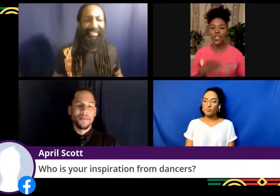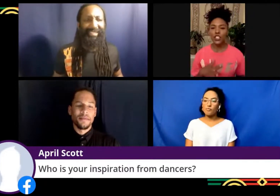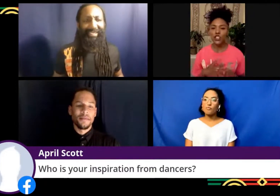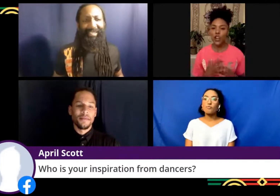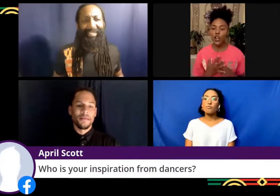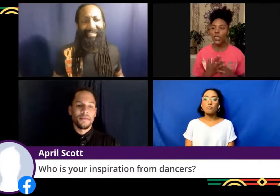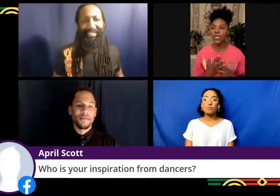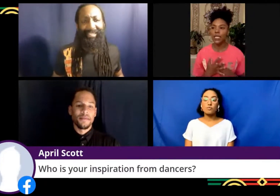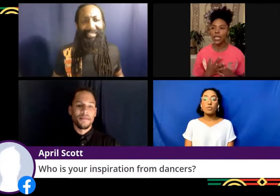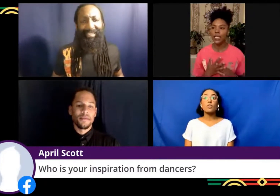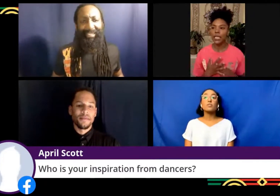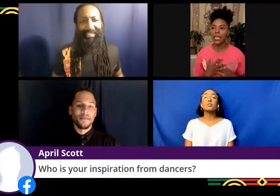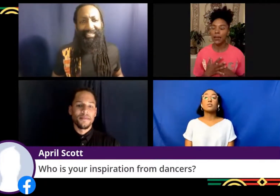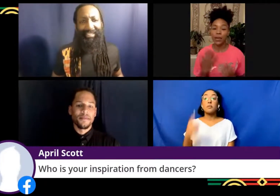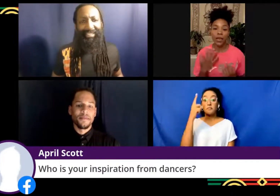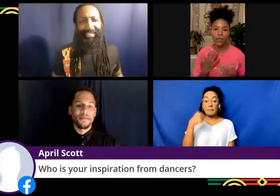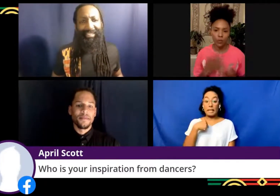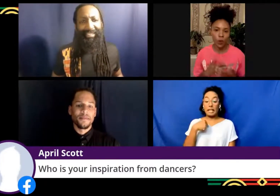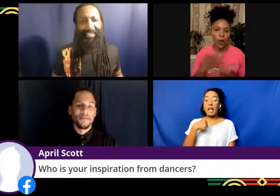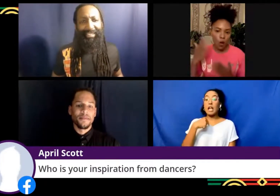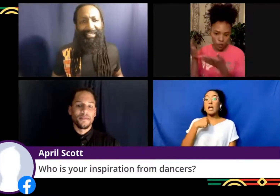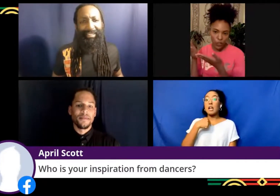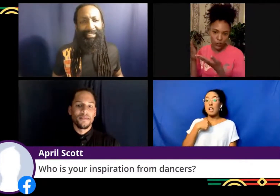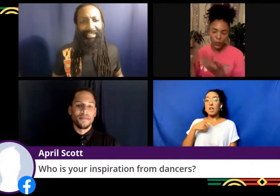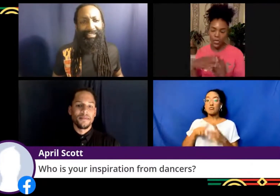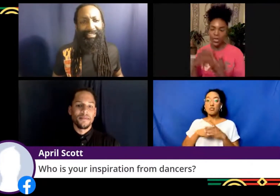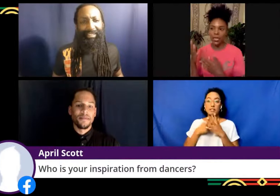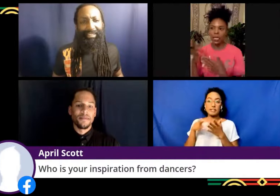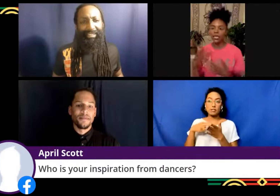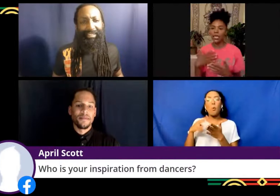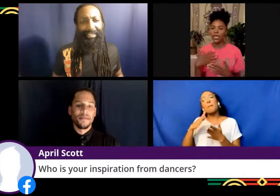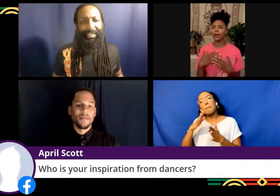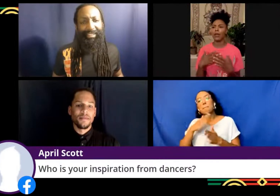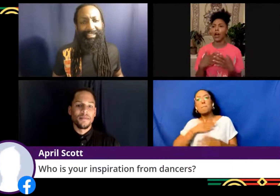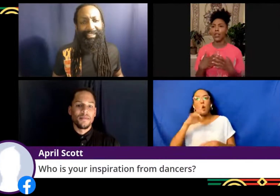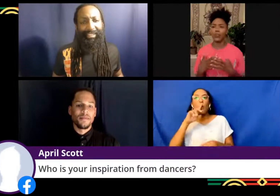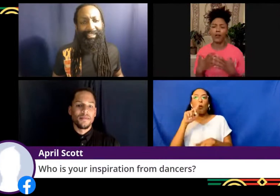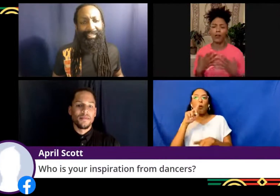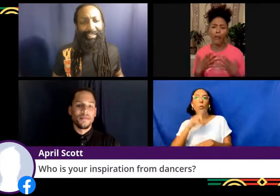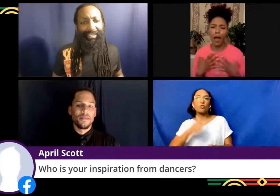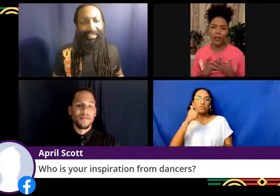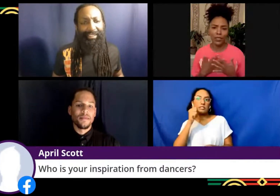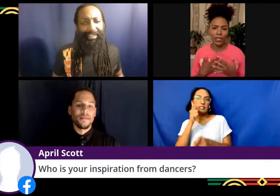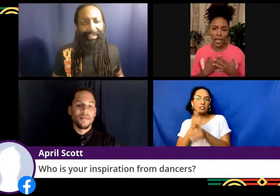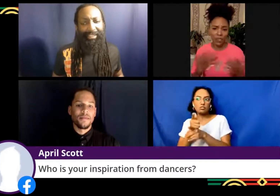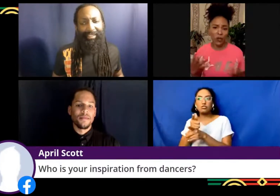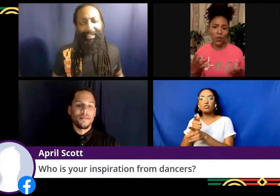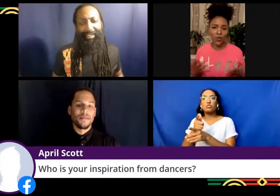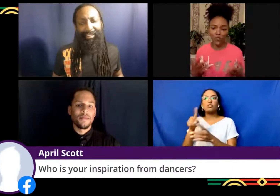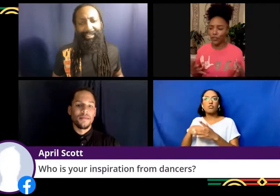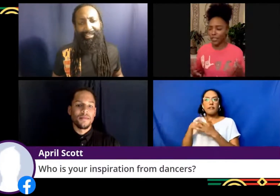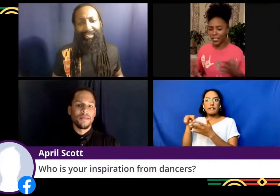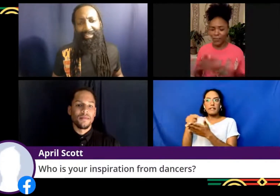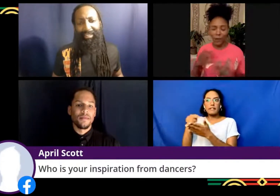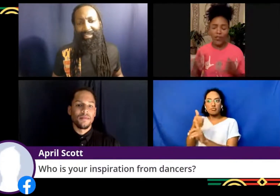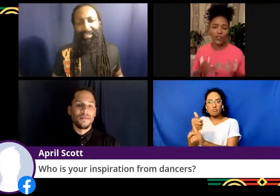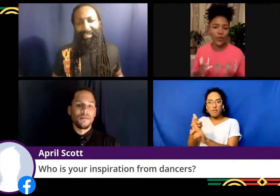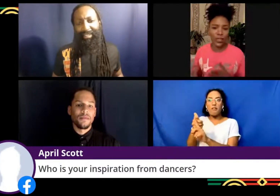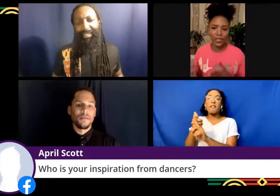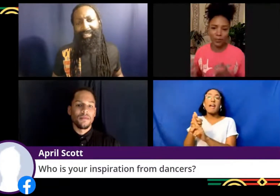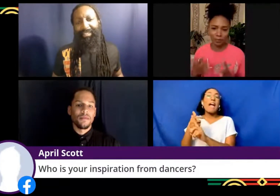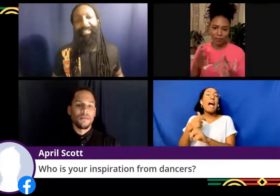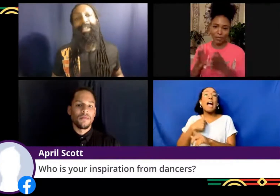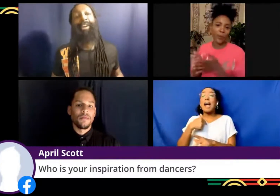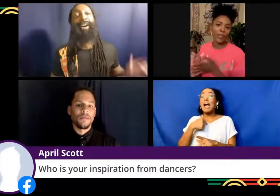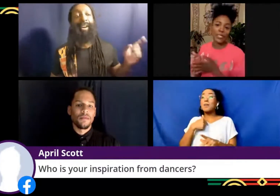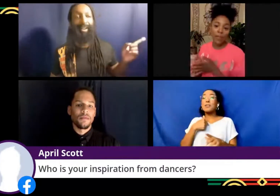For me, I started dancing because, my older sister was put into dance, and also I had so much energy. My mother just